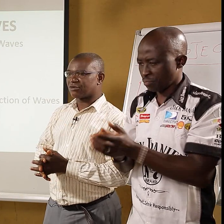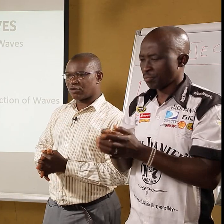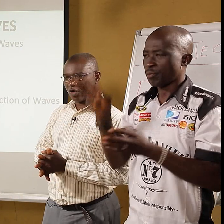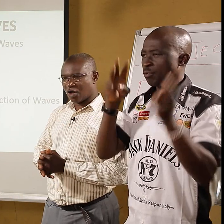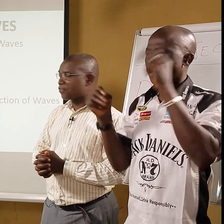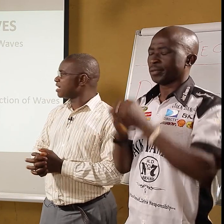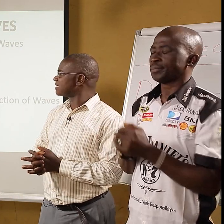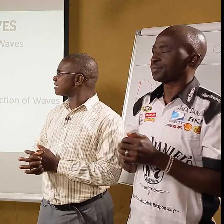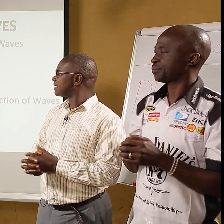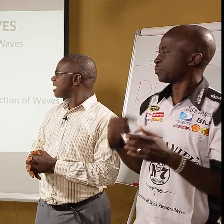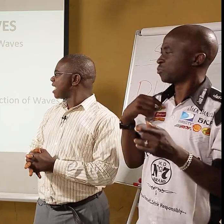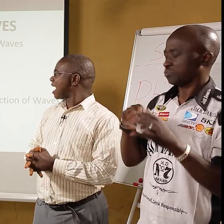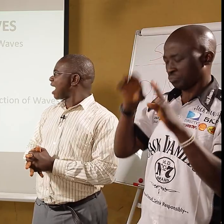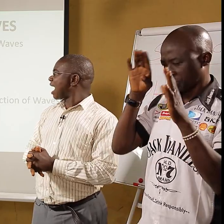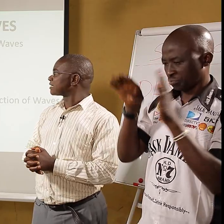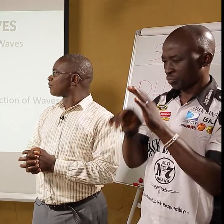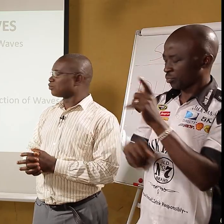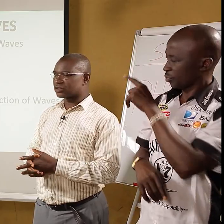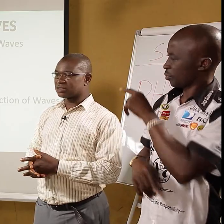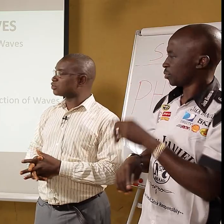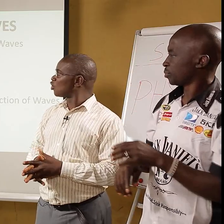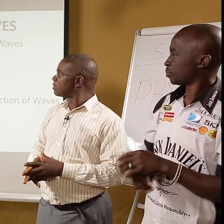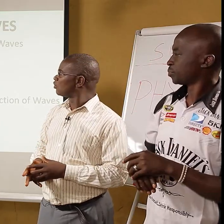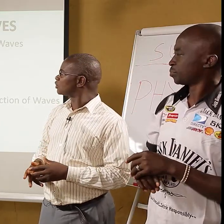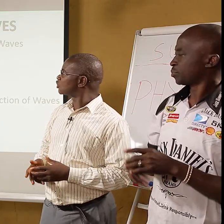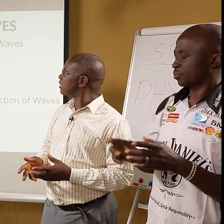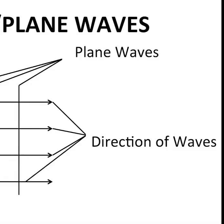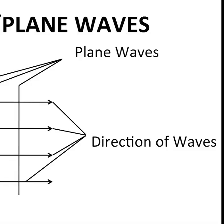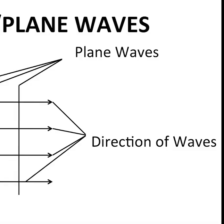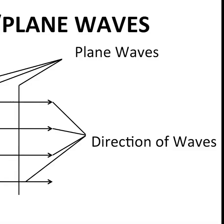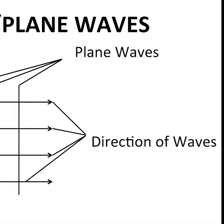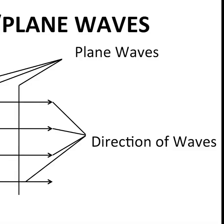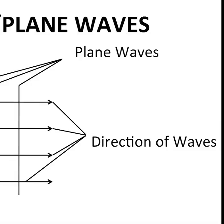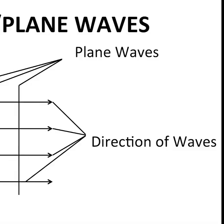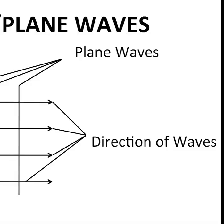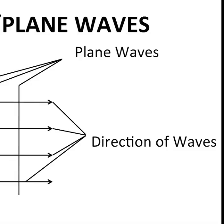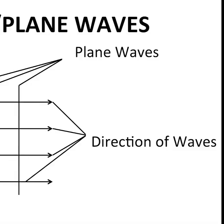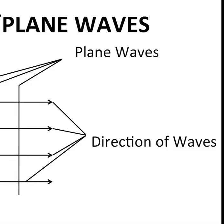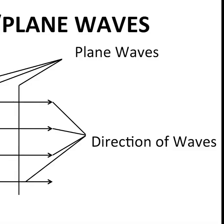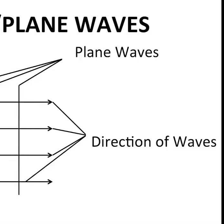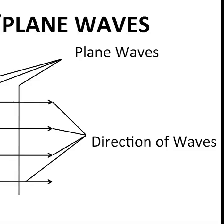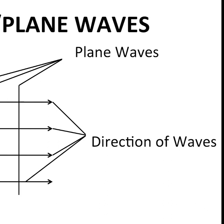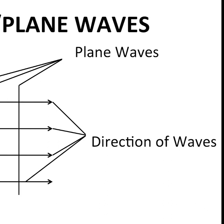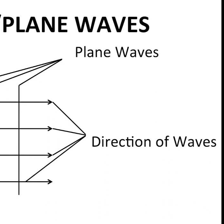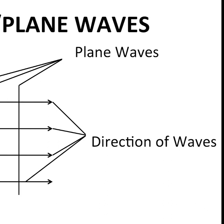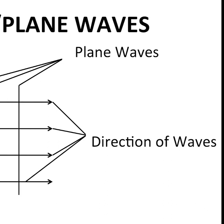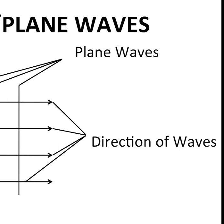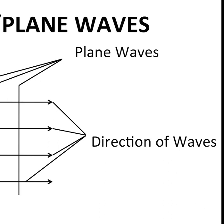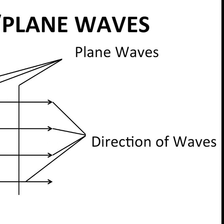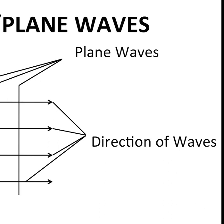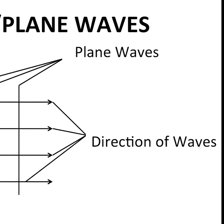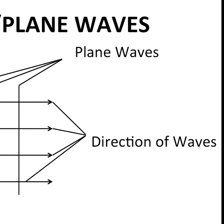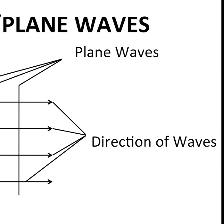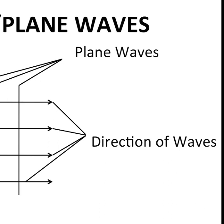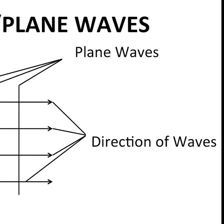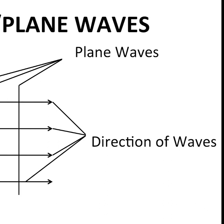Diagrams on this are as follows, shown below. Straight or plane wave, we have a source of disturbance, which